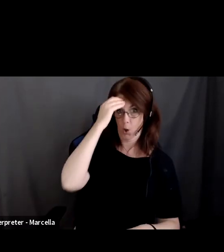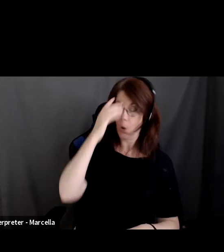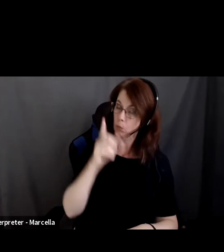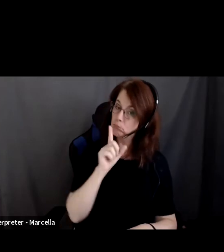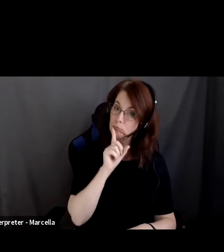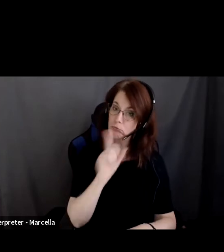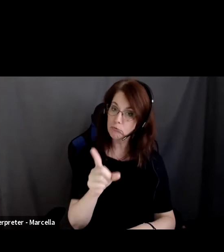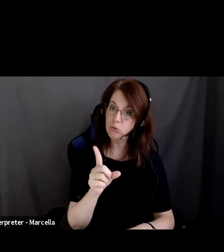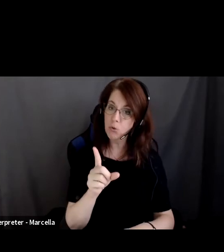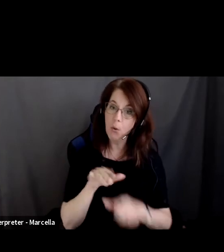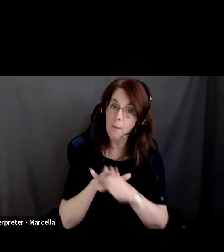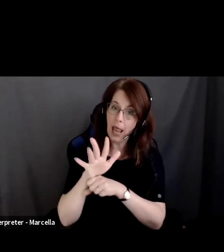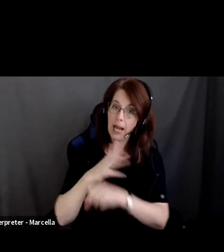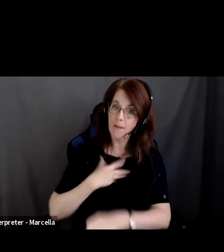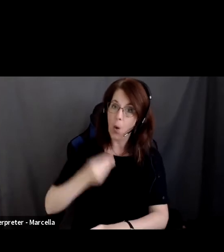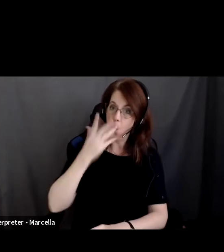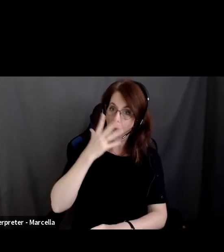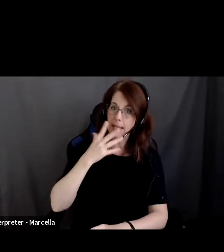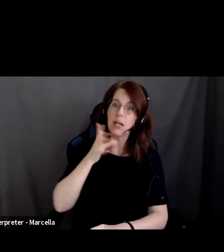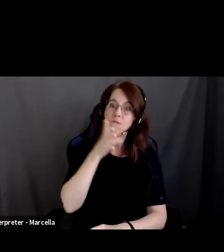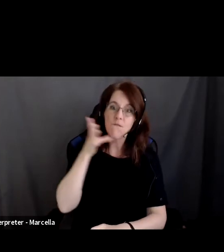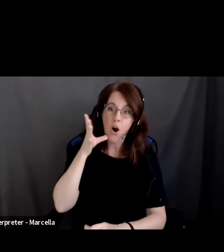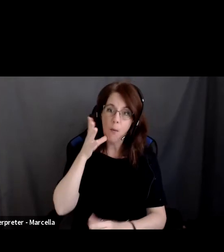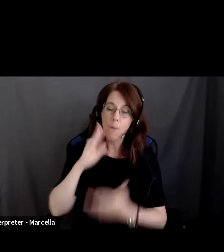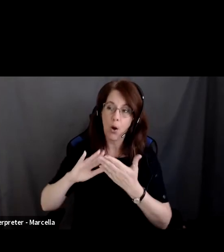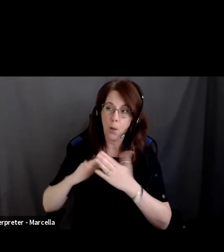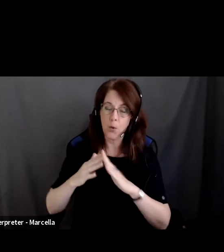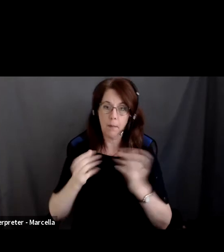are plenty of white rural communities, there are a lot